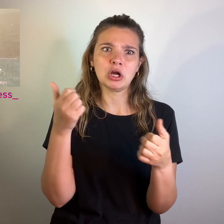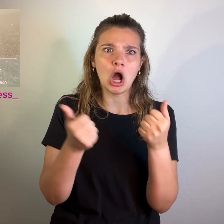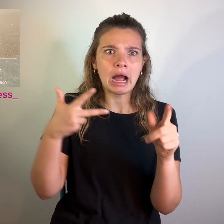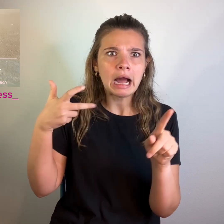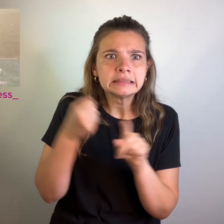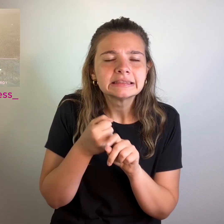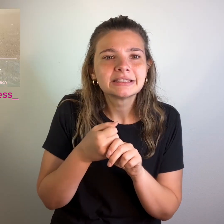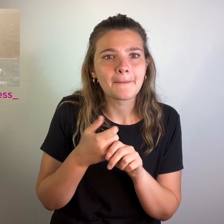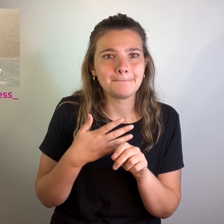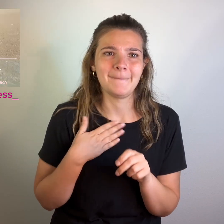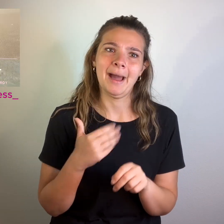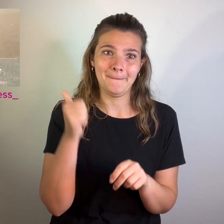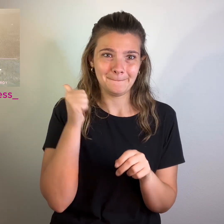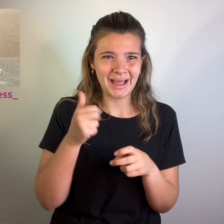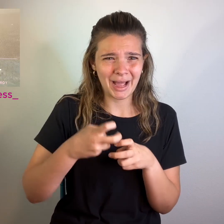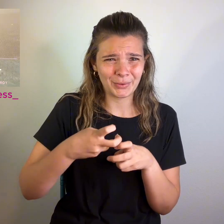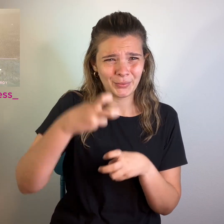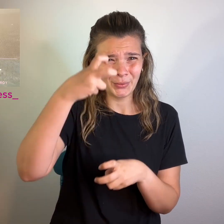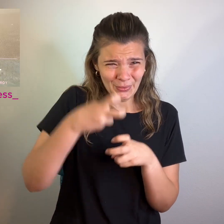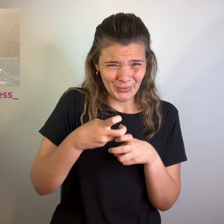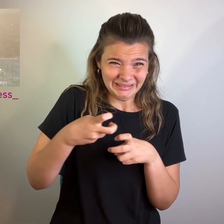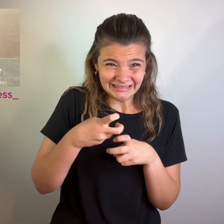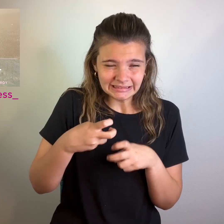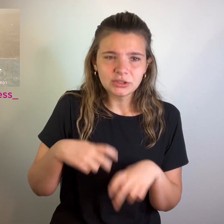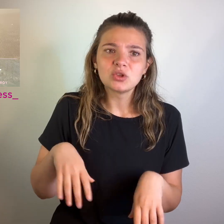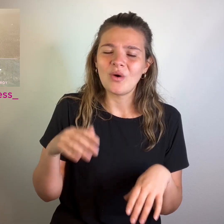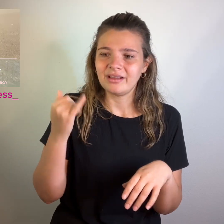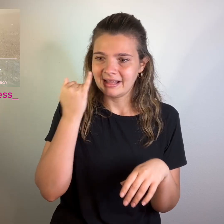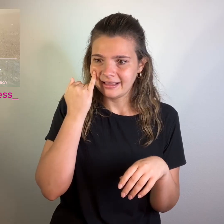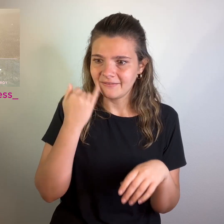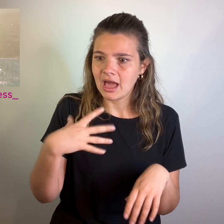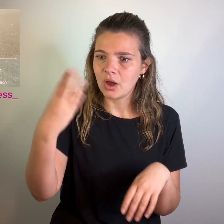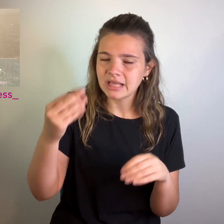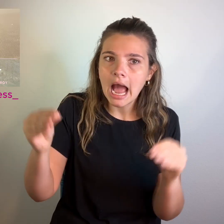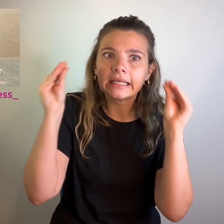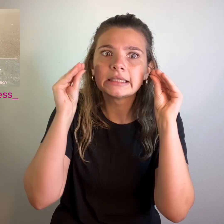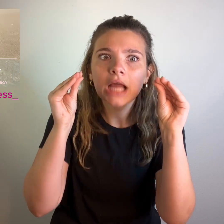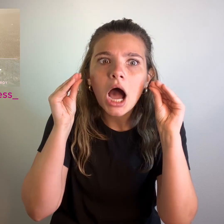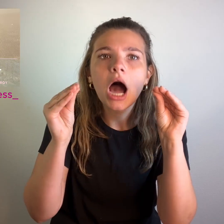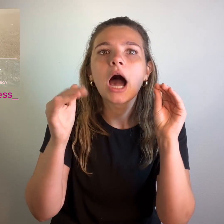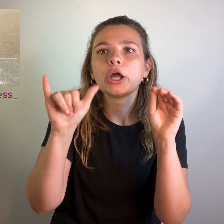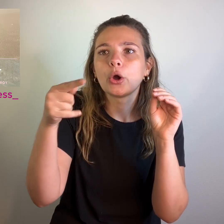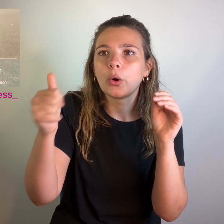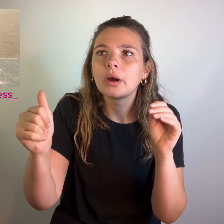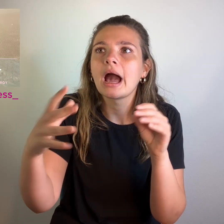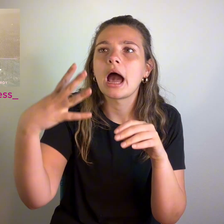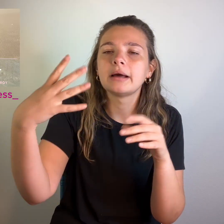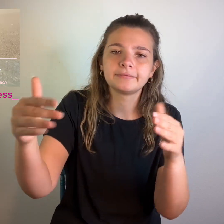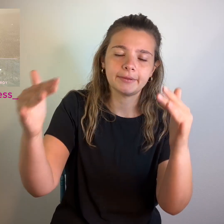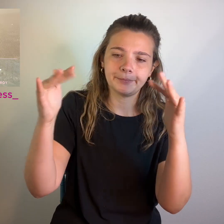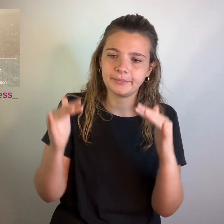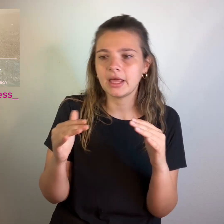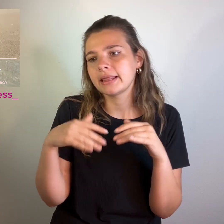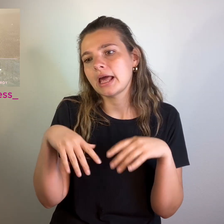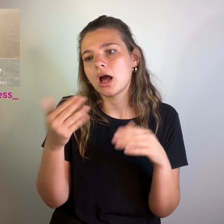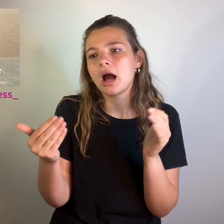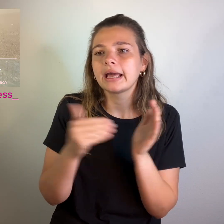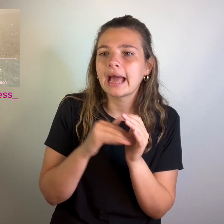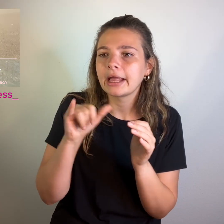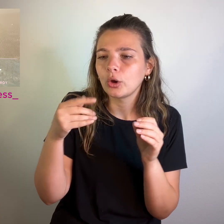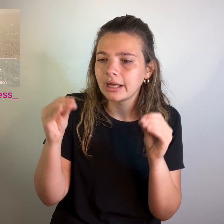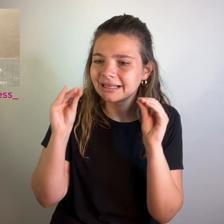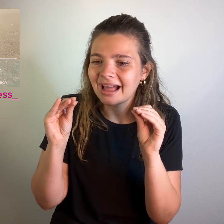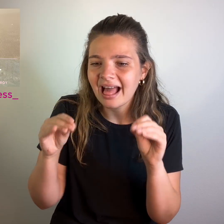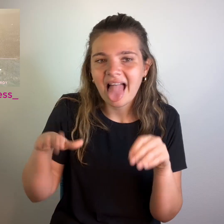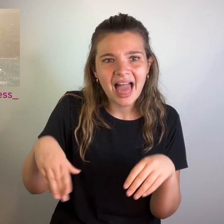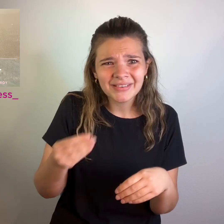if I taught an entire yoga class, it was outside, and then taught another one. I didn't eat yet. I brought my meal prep. Well, next